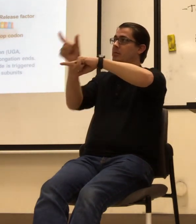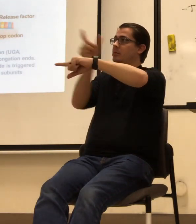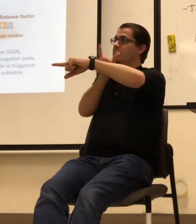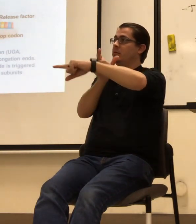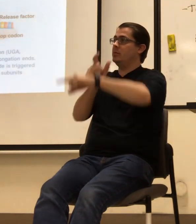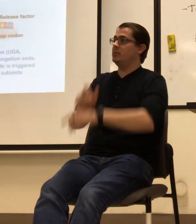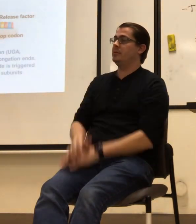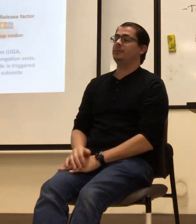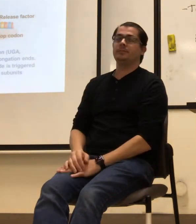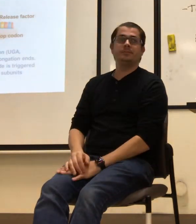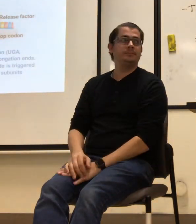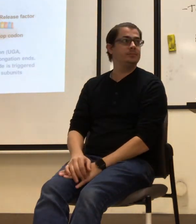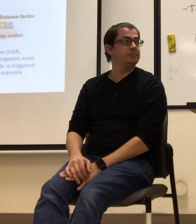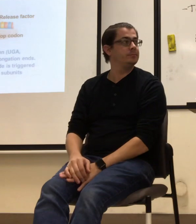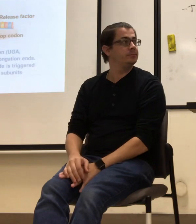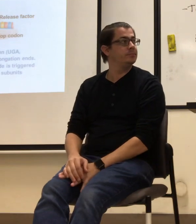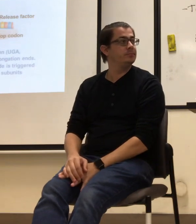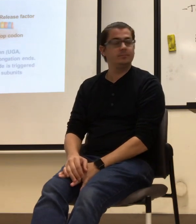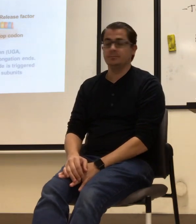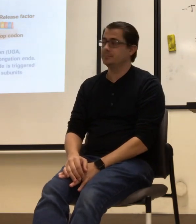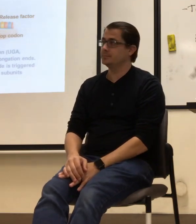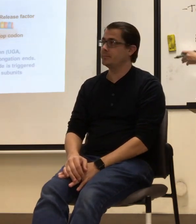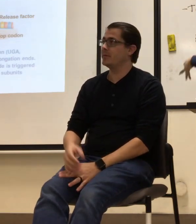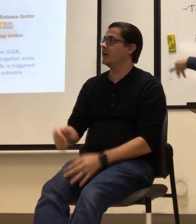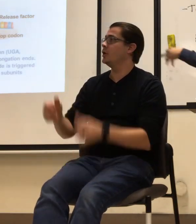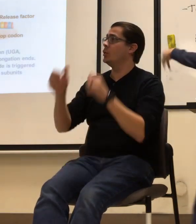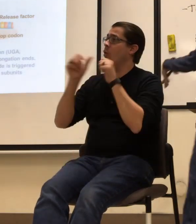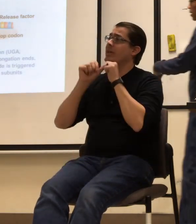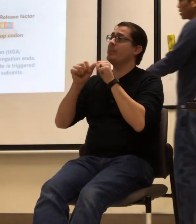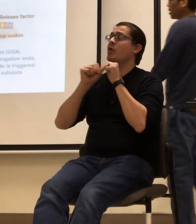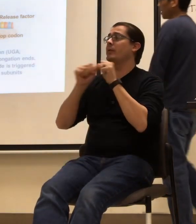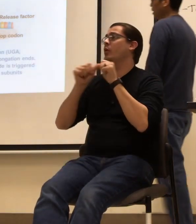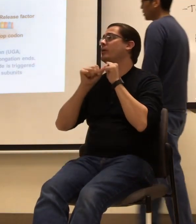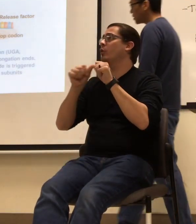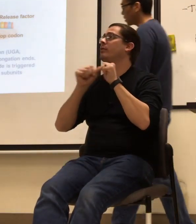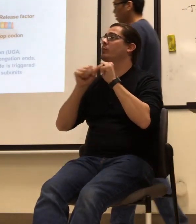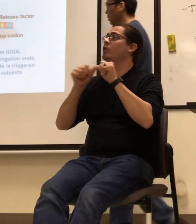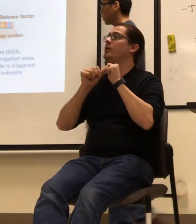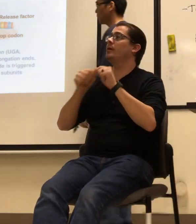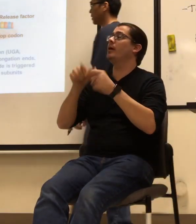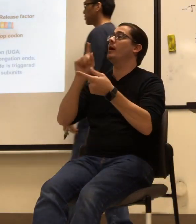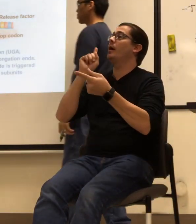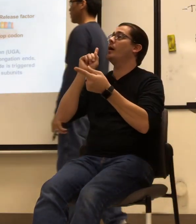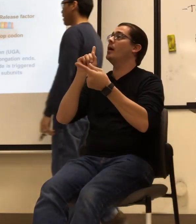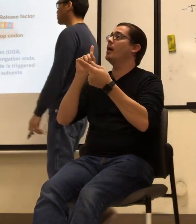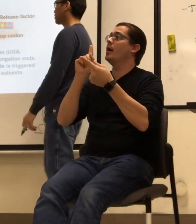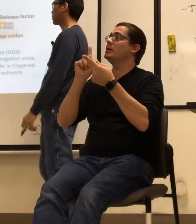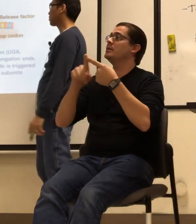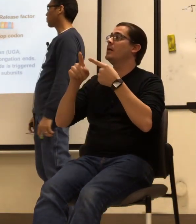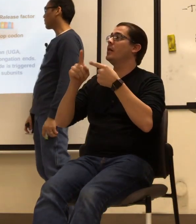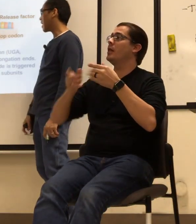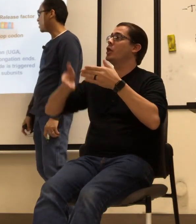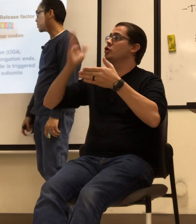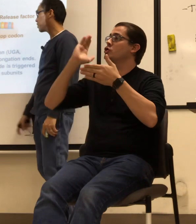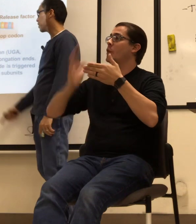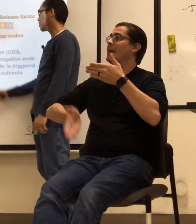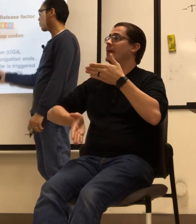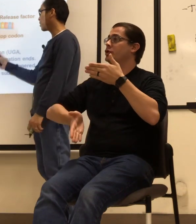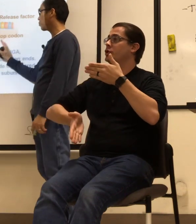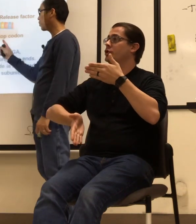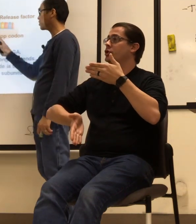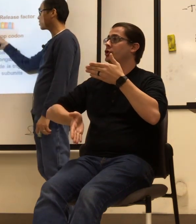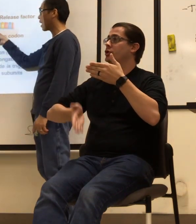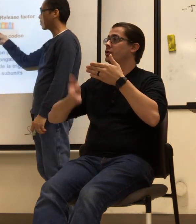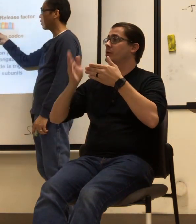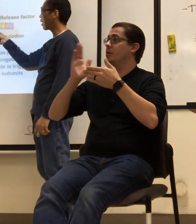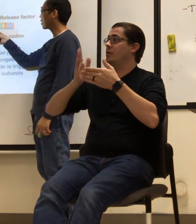All right, well, let's see. You keep moving and moving and moving until you get to termination. The determination is